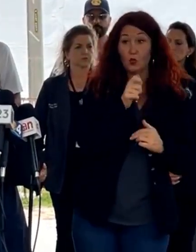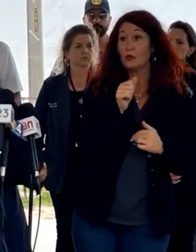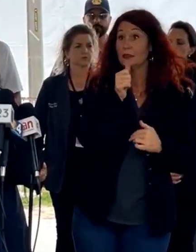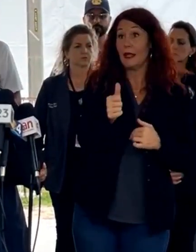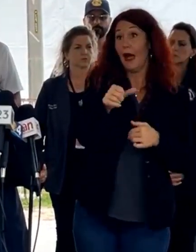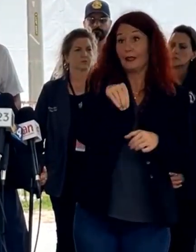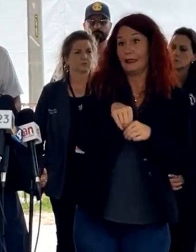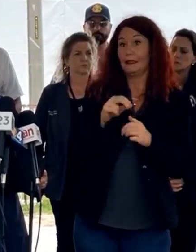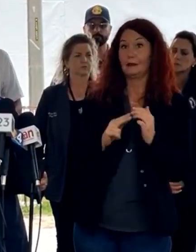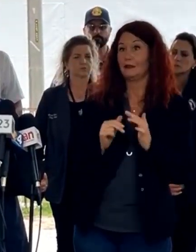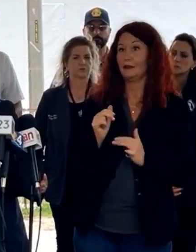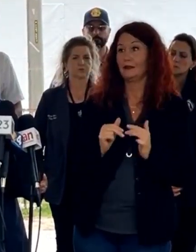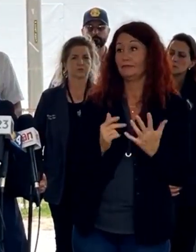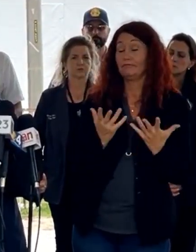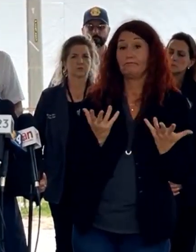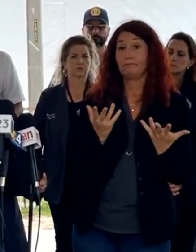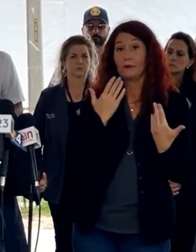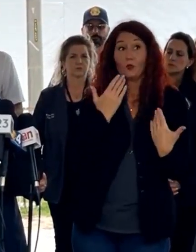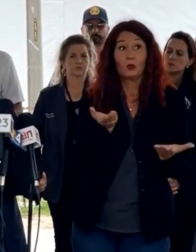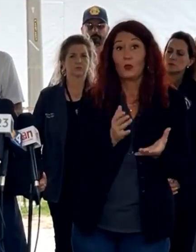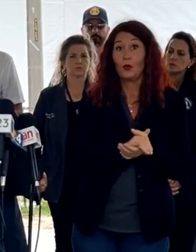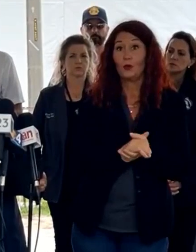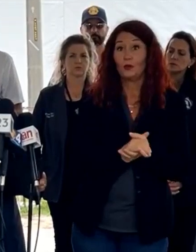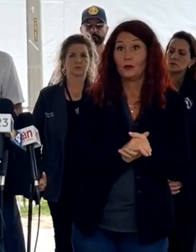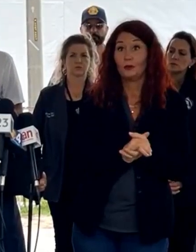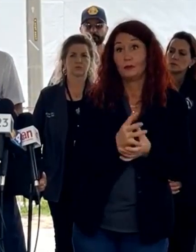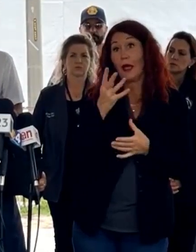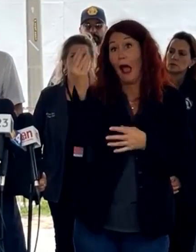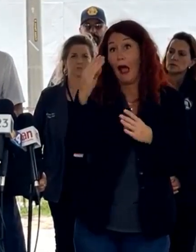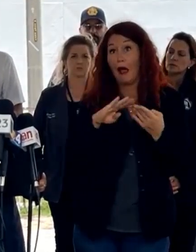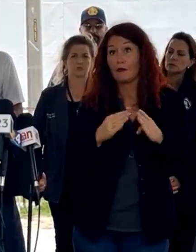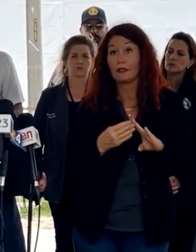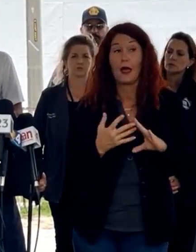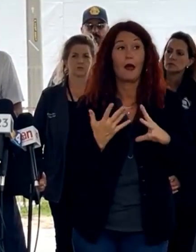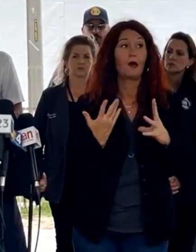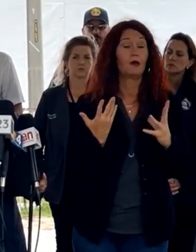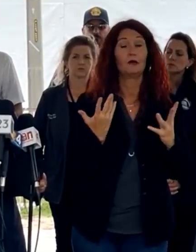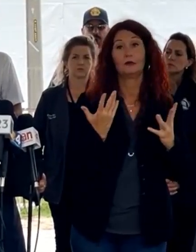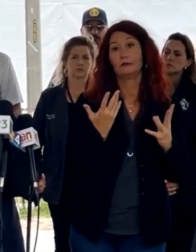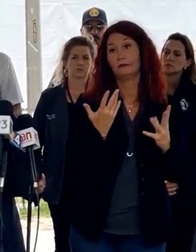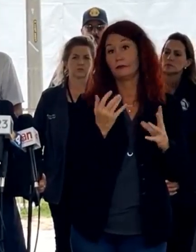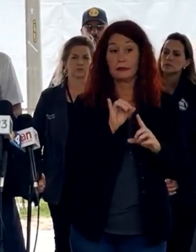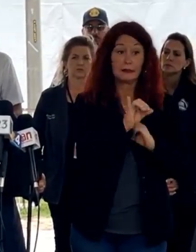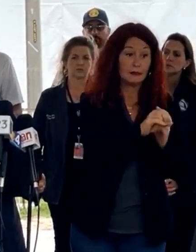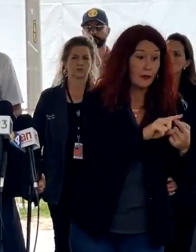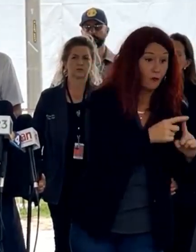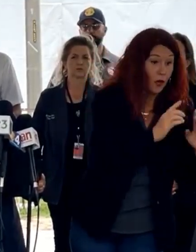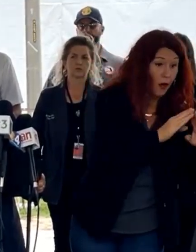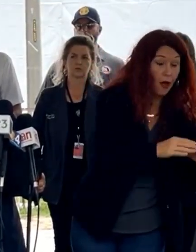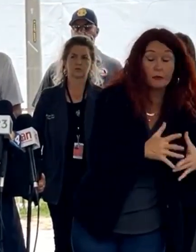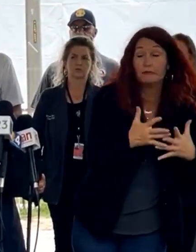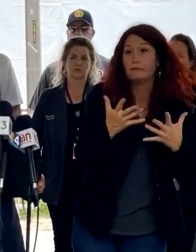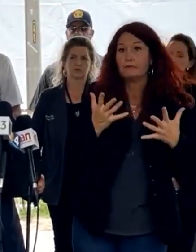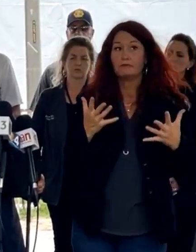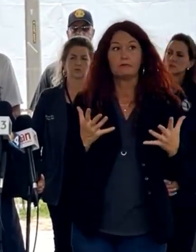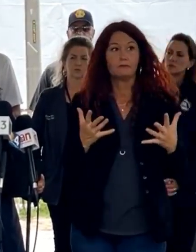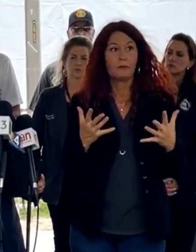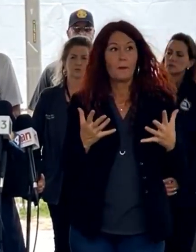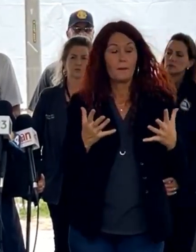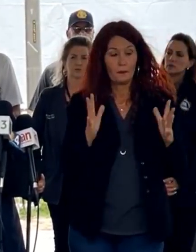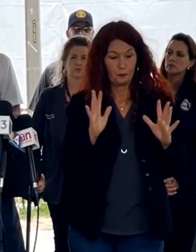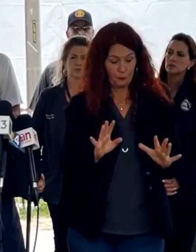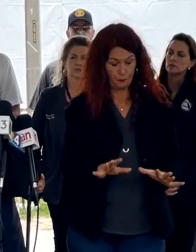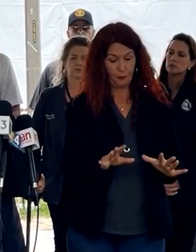building. As far as whether moving into the next phase will speed up the process,